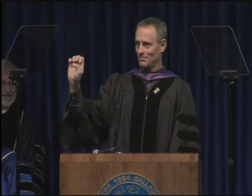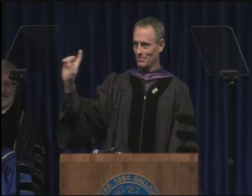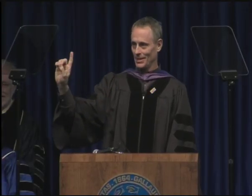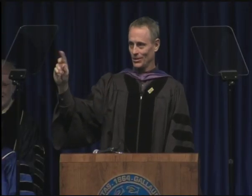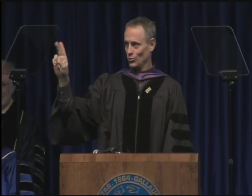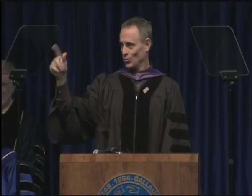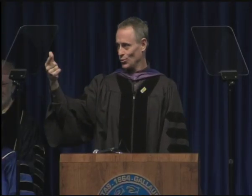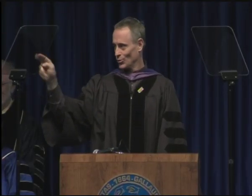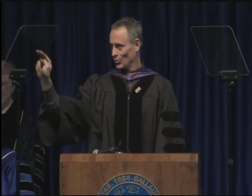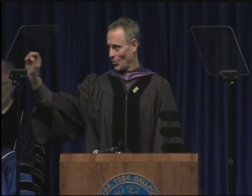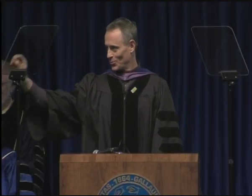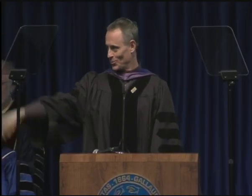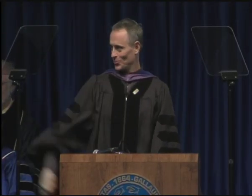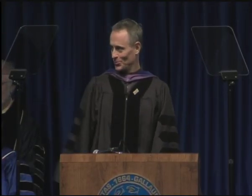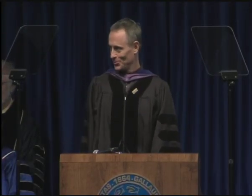Miranda Meduno.